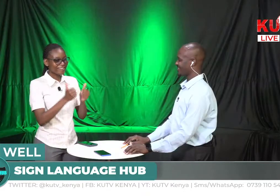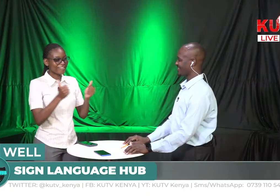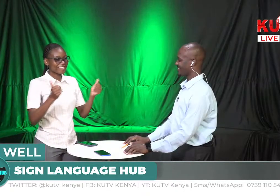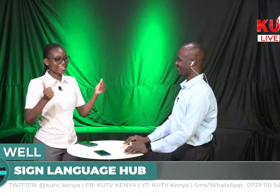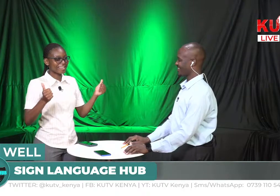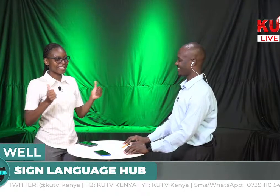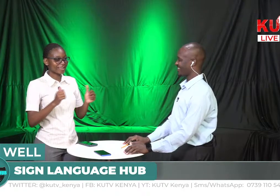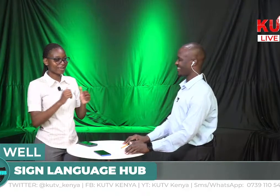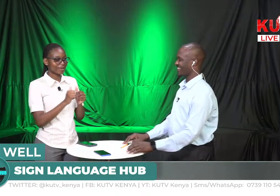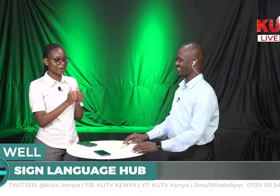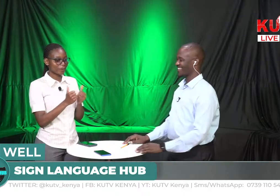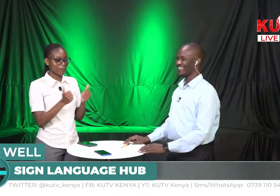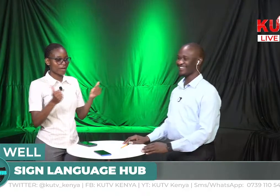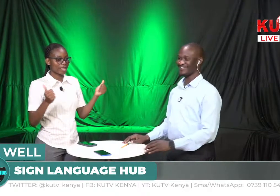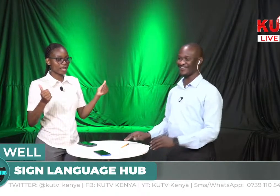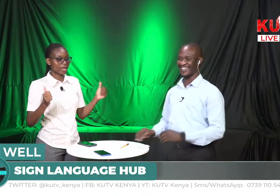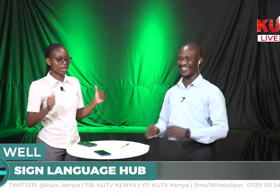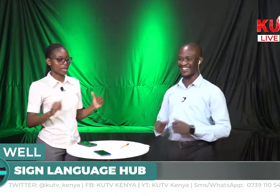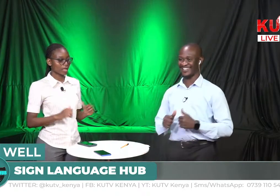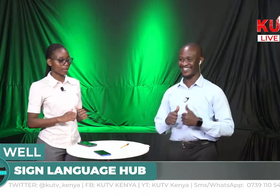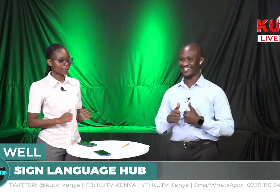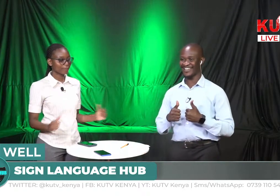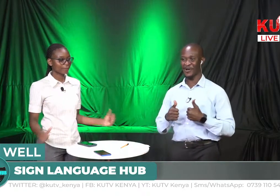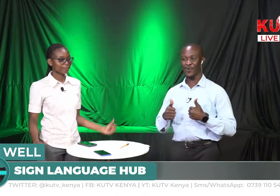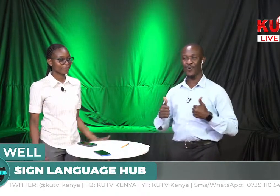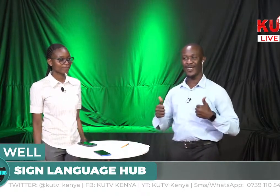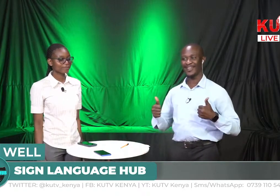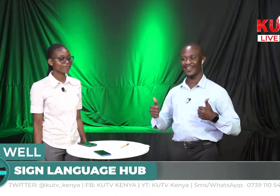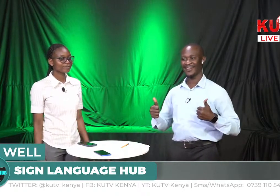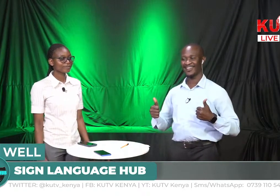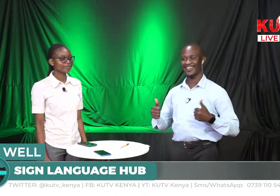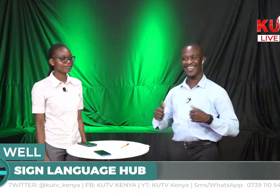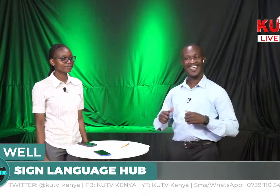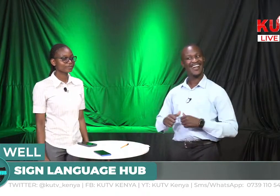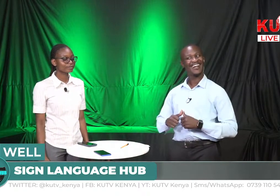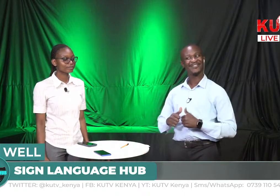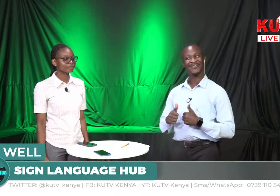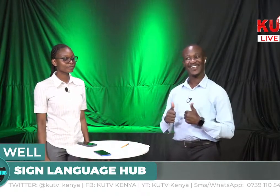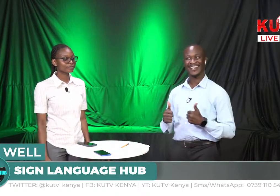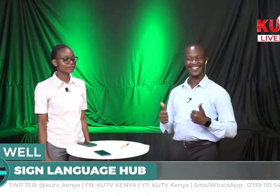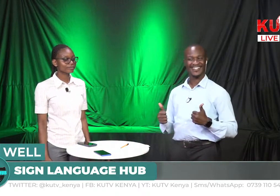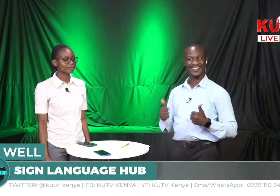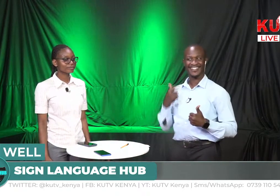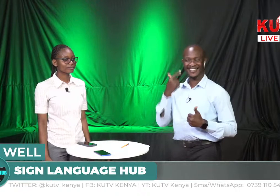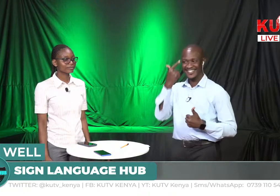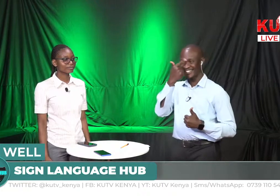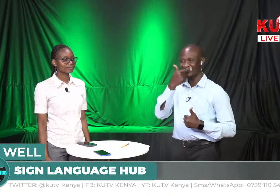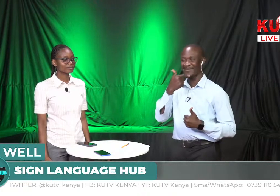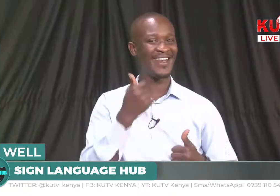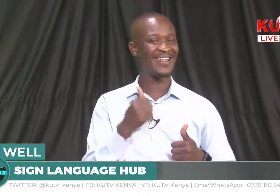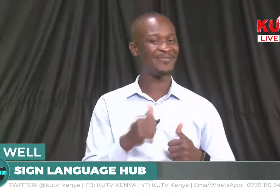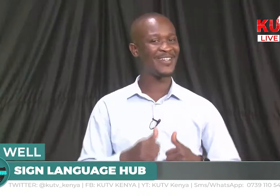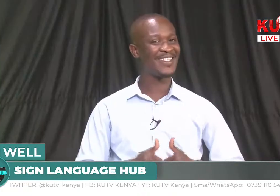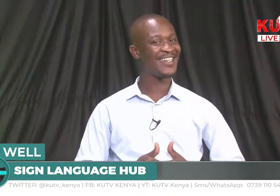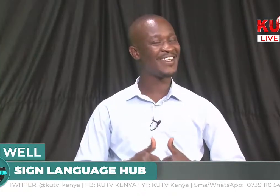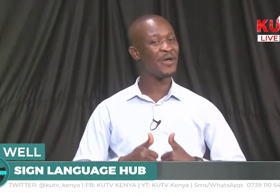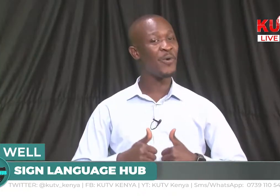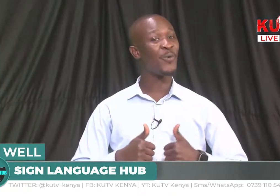Well. Okay. Well. Well. Well. I'm well. Smile a little bit then.